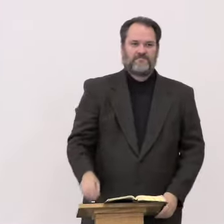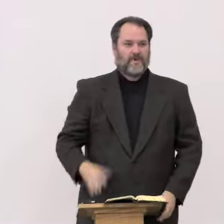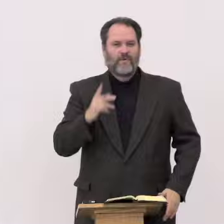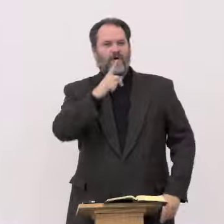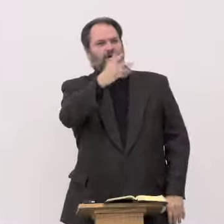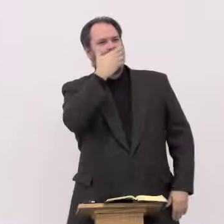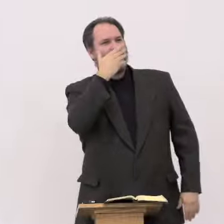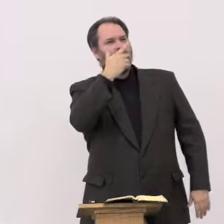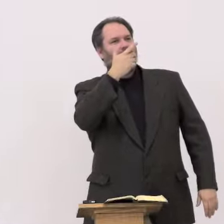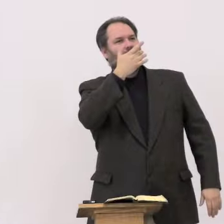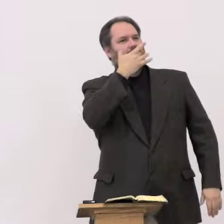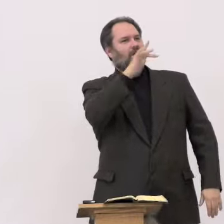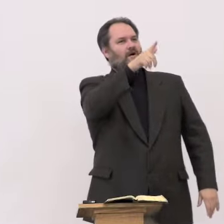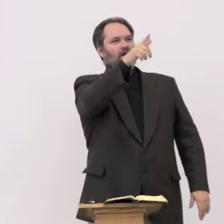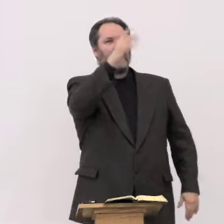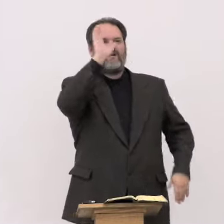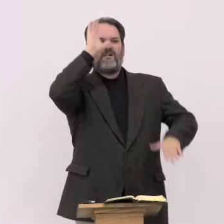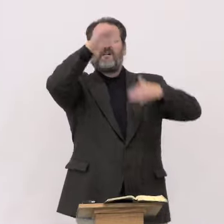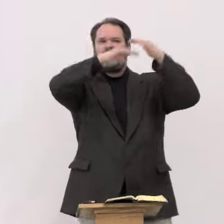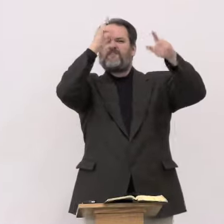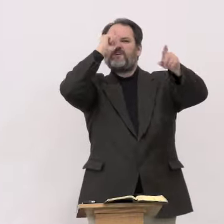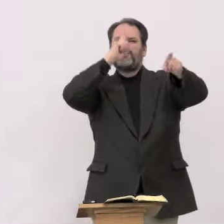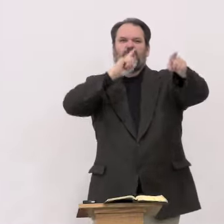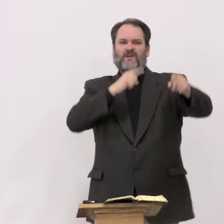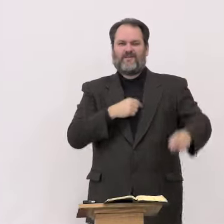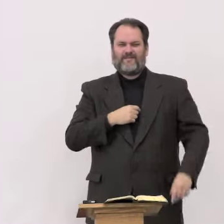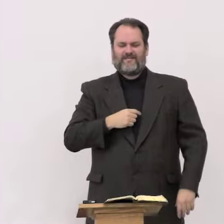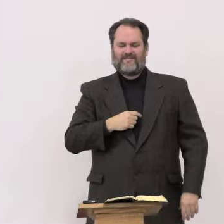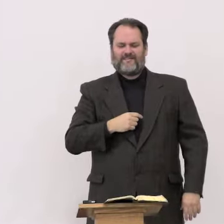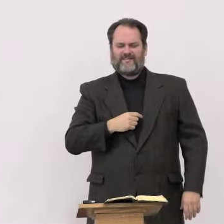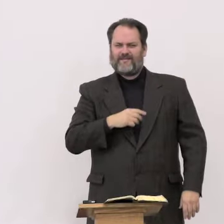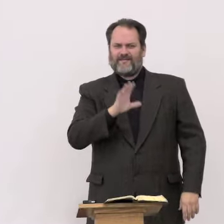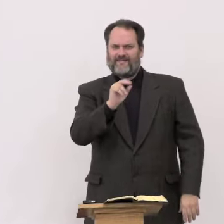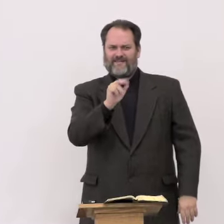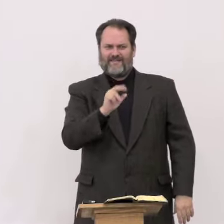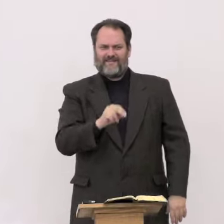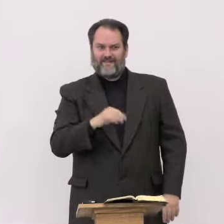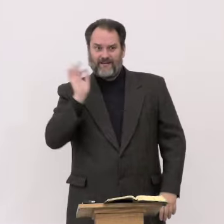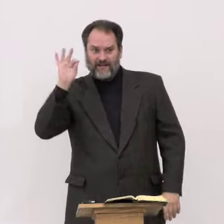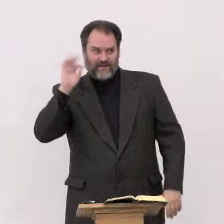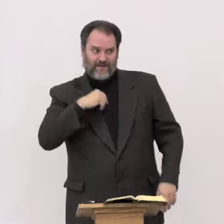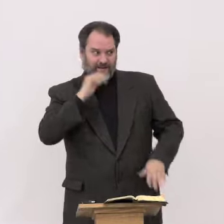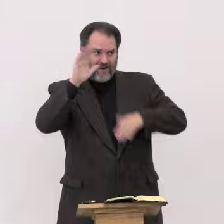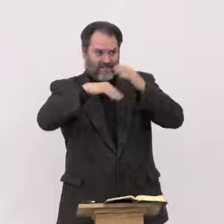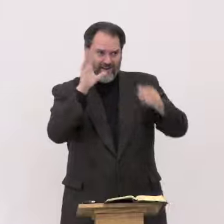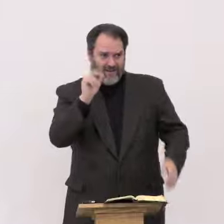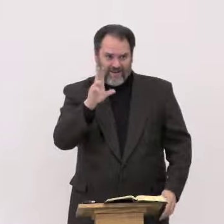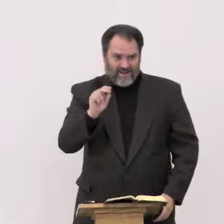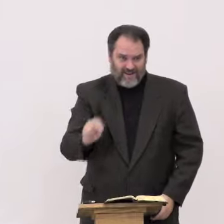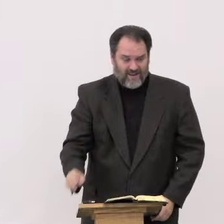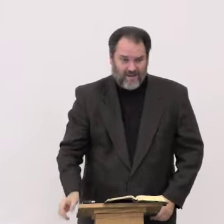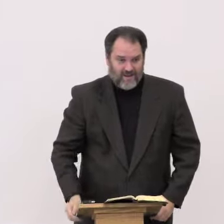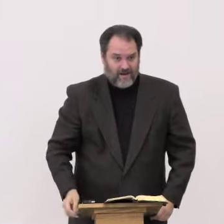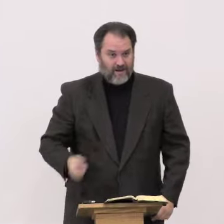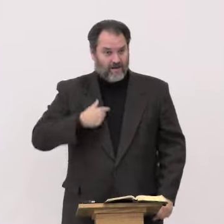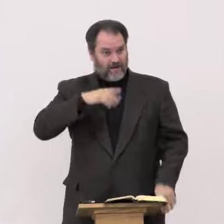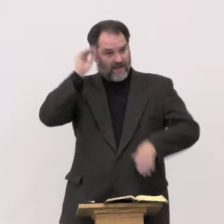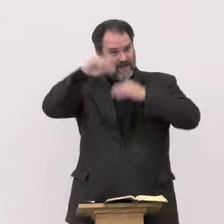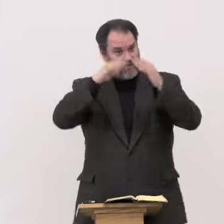my actions. I'm going to heaven. Now, some people think, oh, you're very lucky. You're going to heaven. For